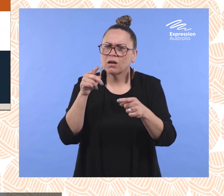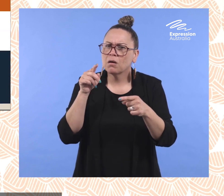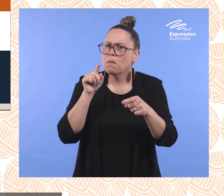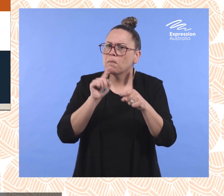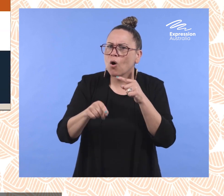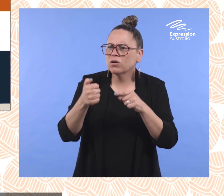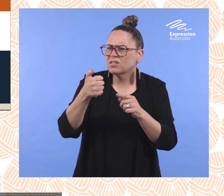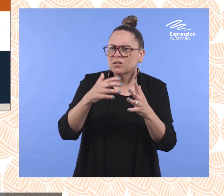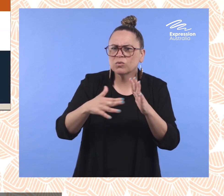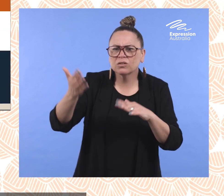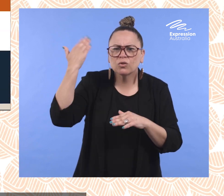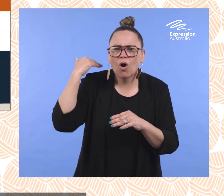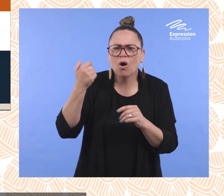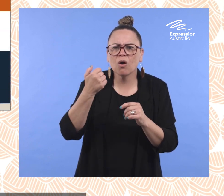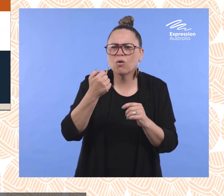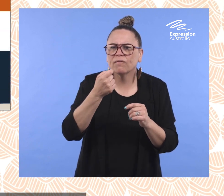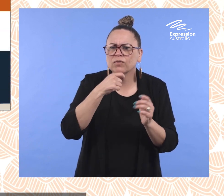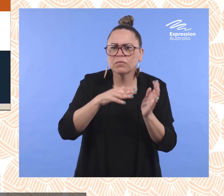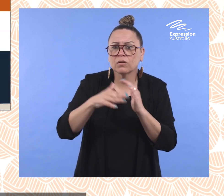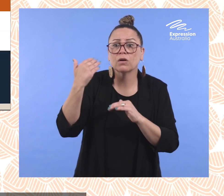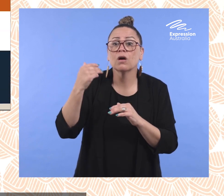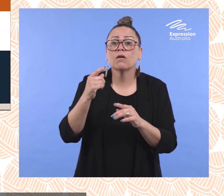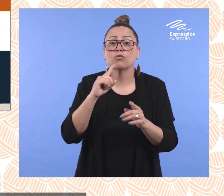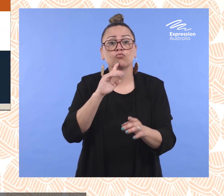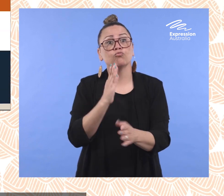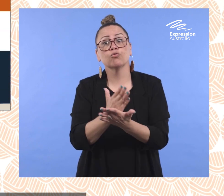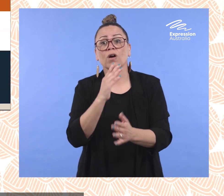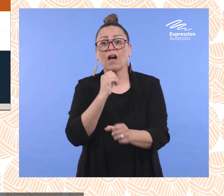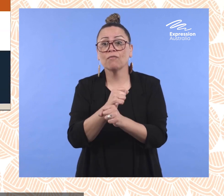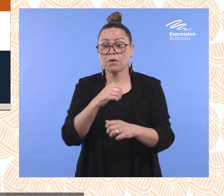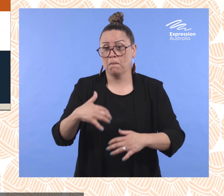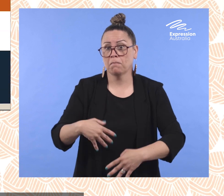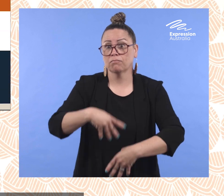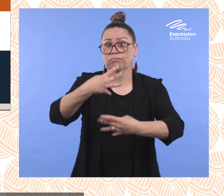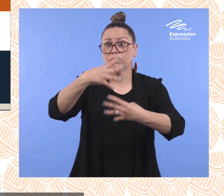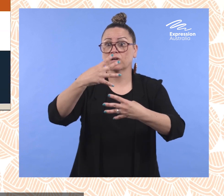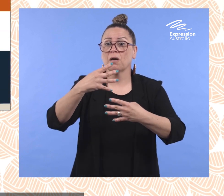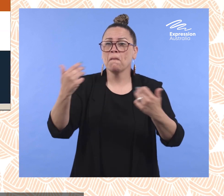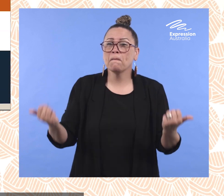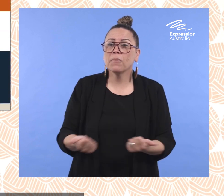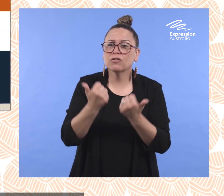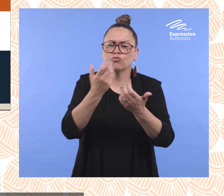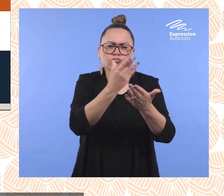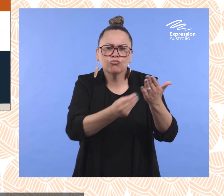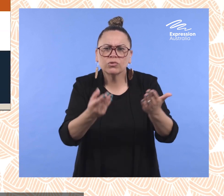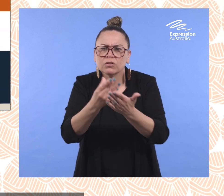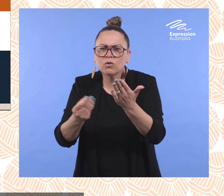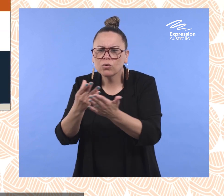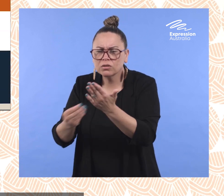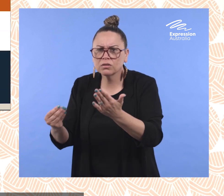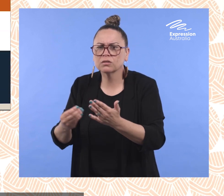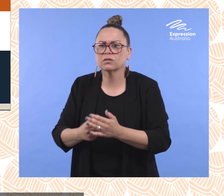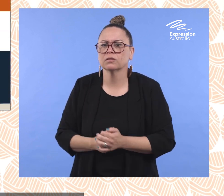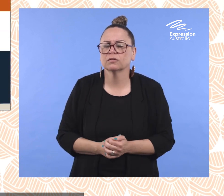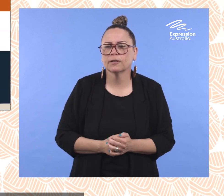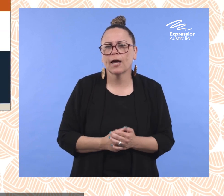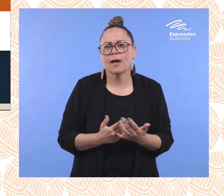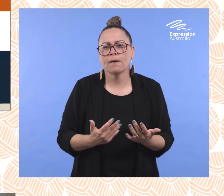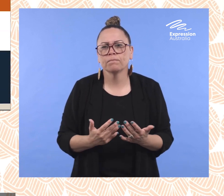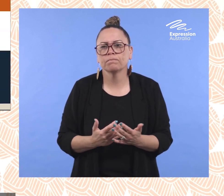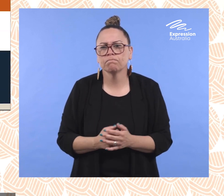couple of months ago. It's the official government website with lots of resources, particularly there